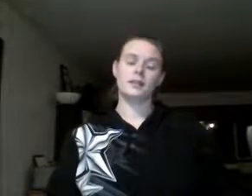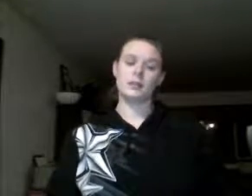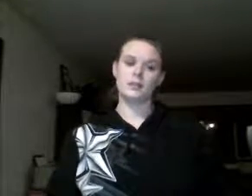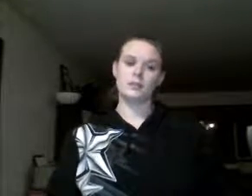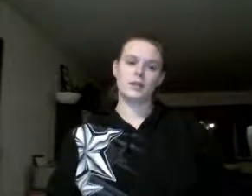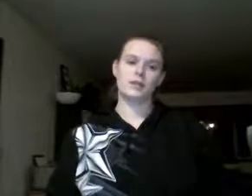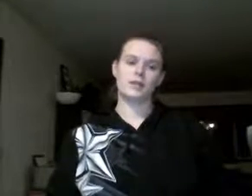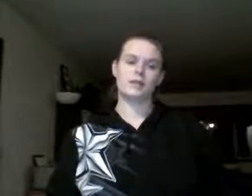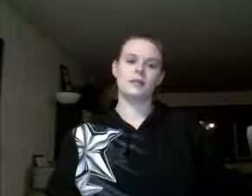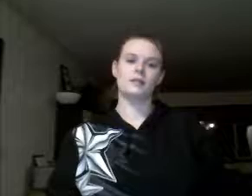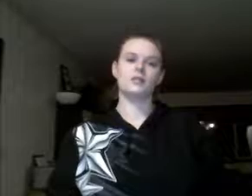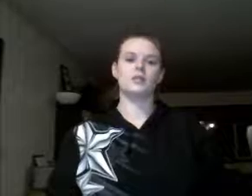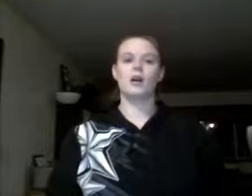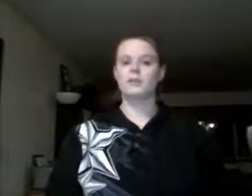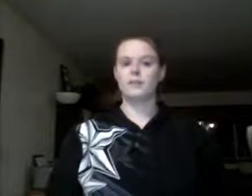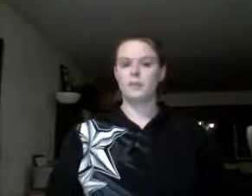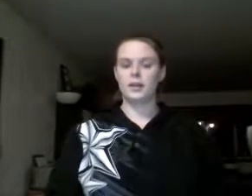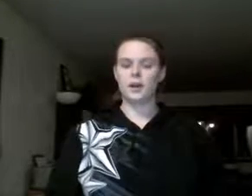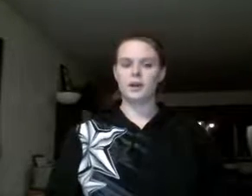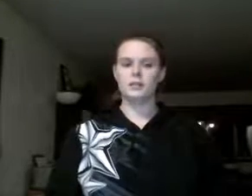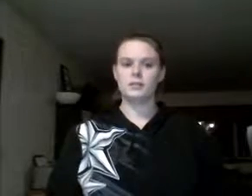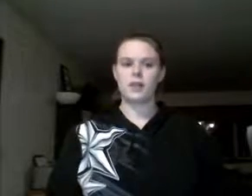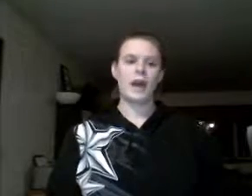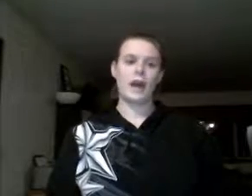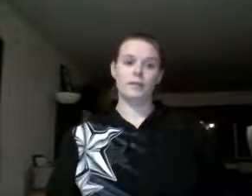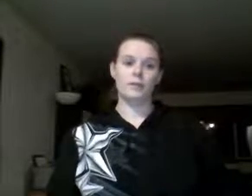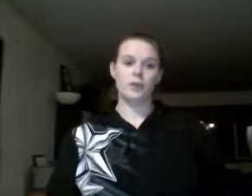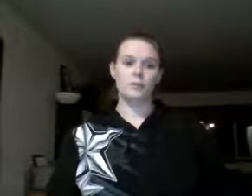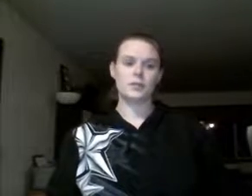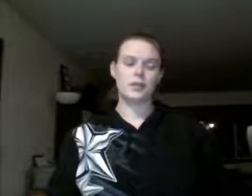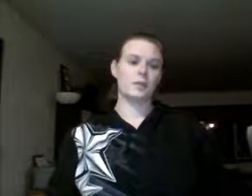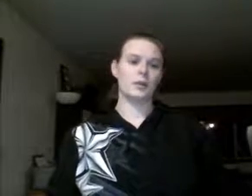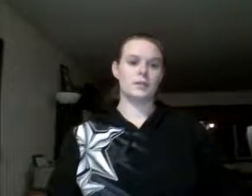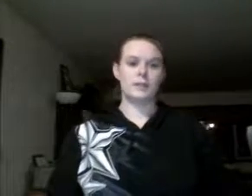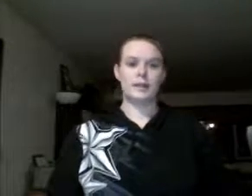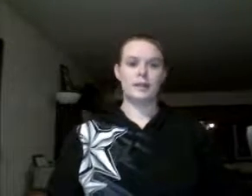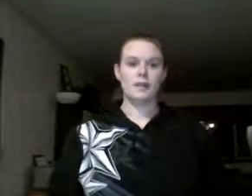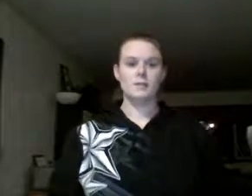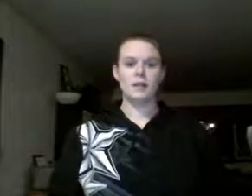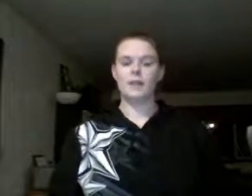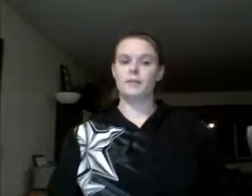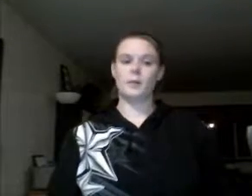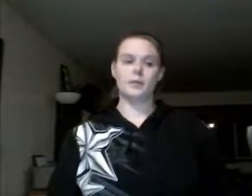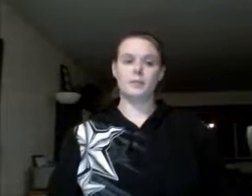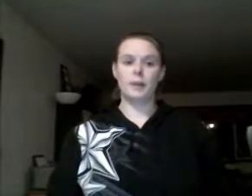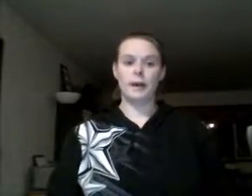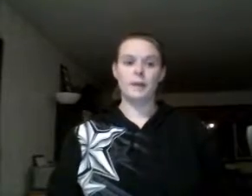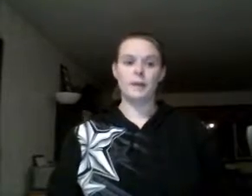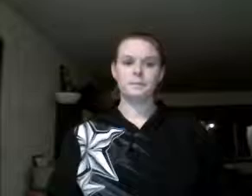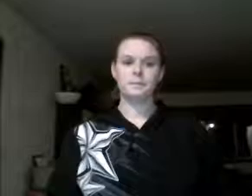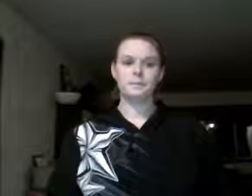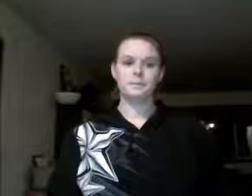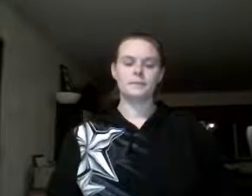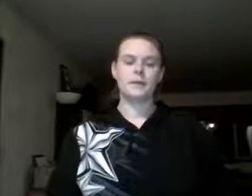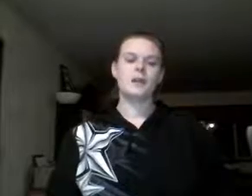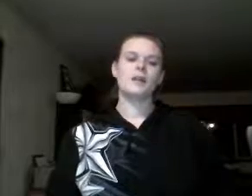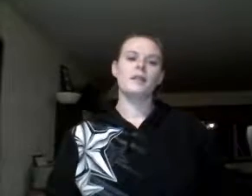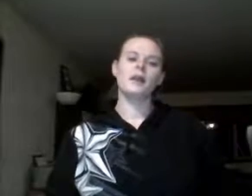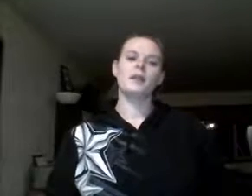list would contain things such as RSVP cards, envelopes, if I'm going to make them, if I'm going to buy them. Then on the third